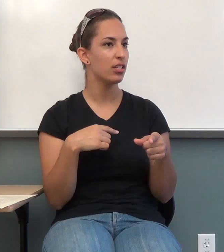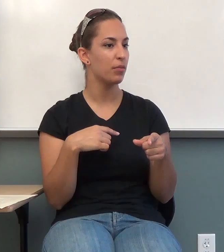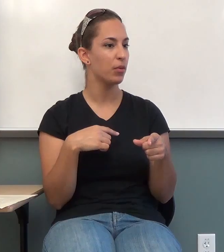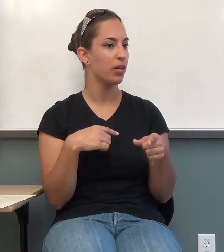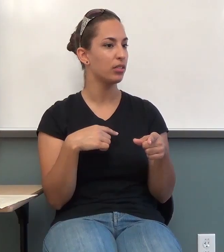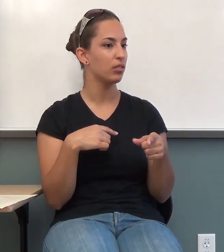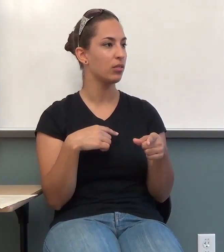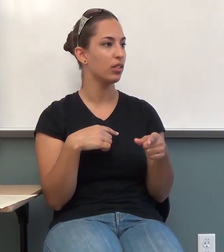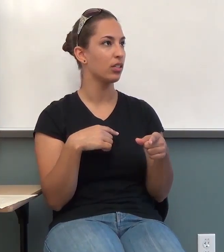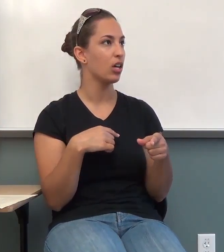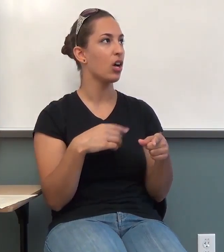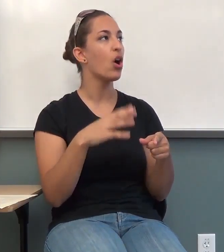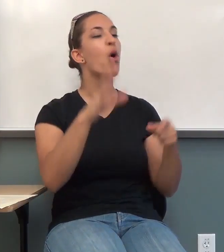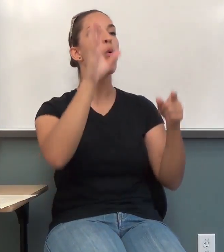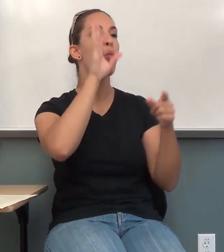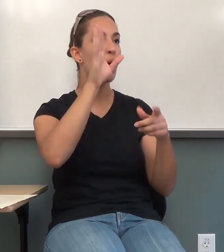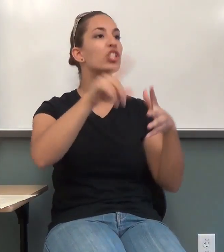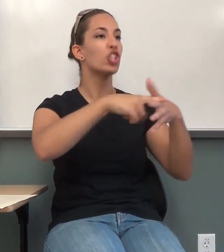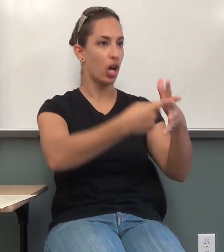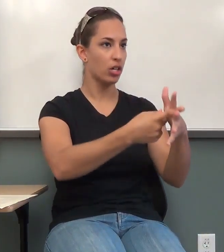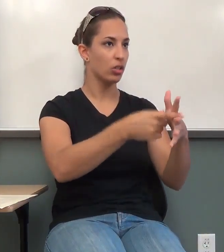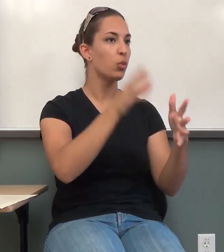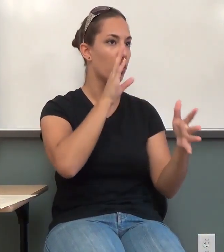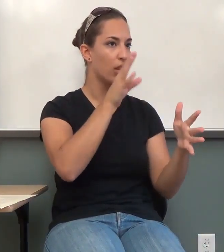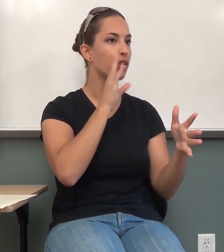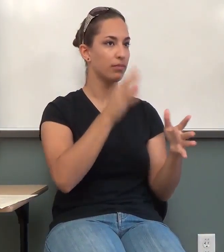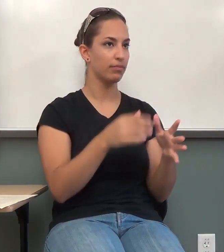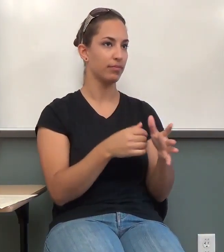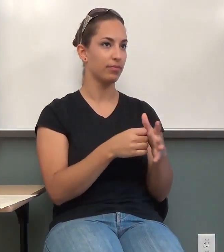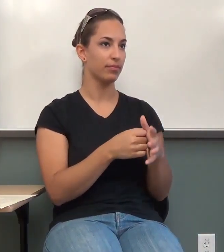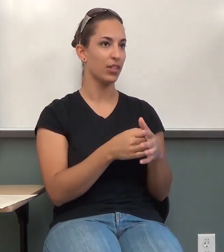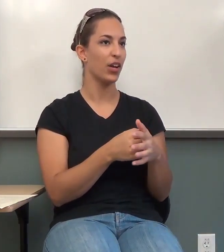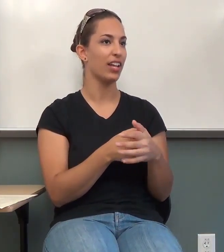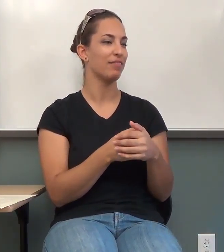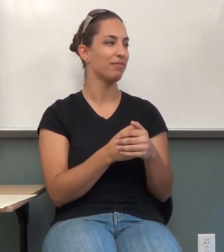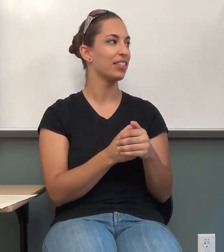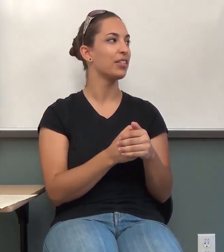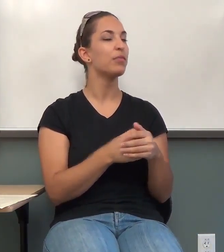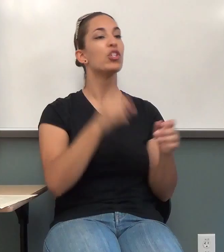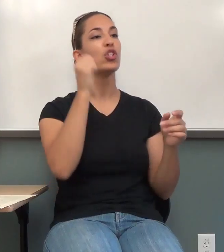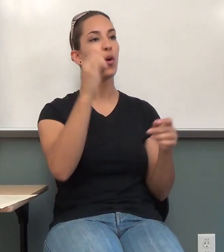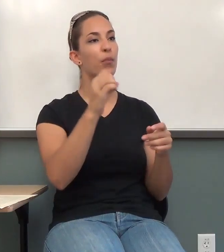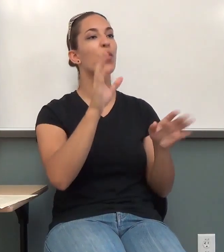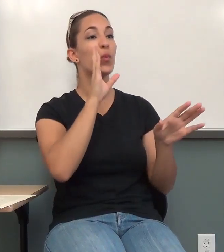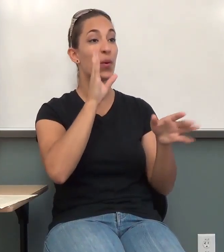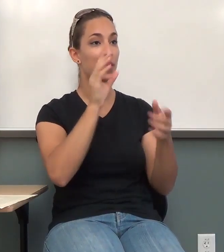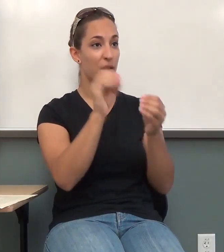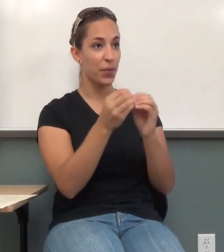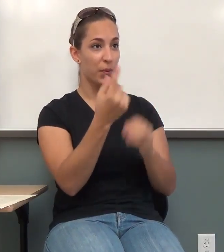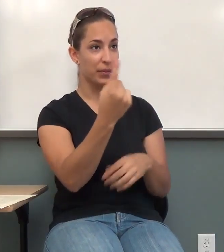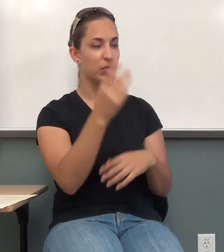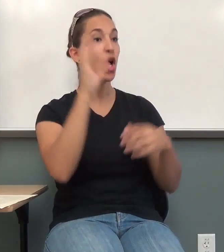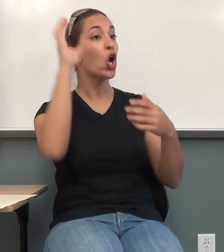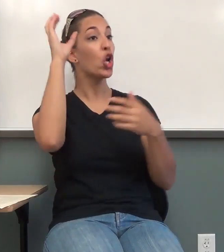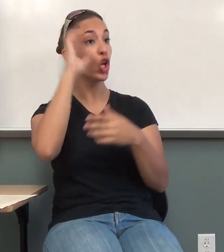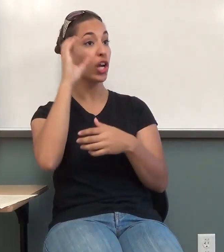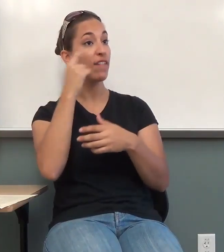Number 1? We're working on number 1. Yes. Okay? Okay. So number 1, we are looking